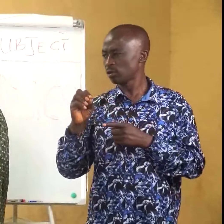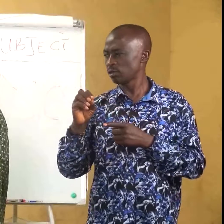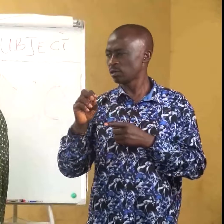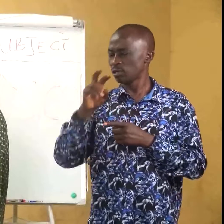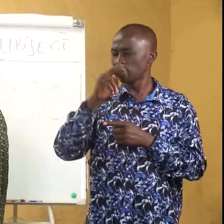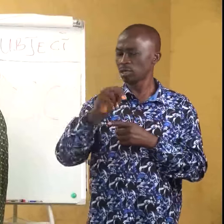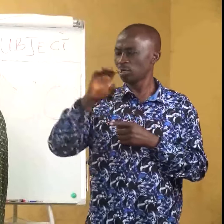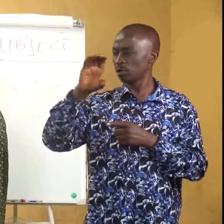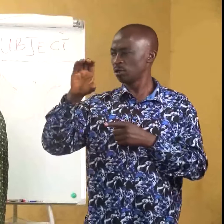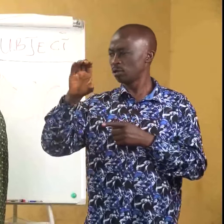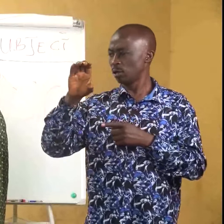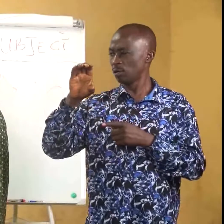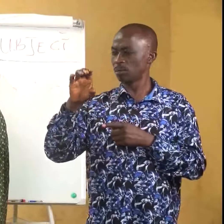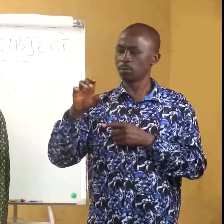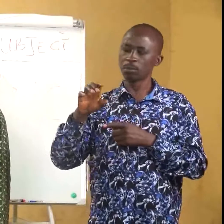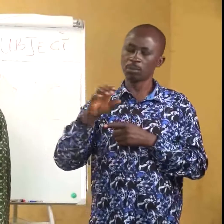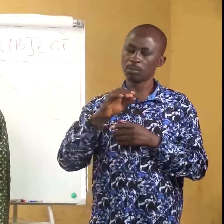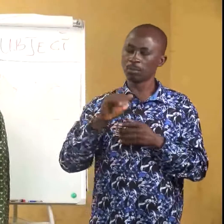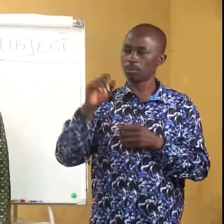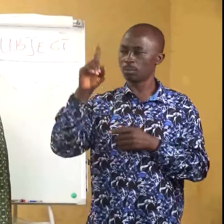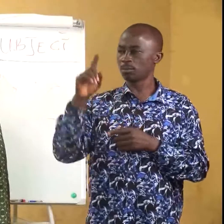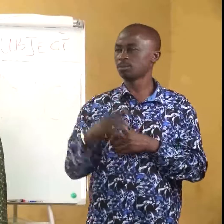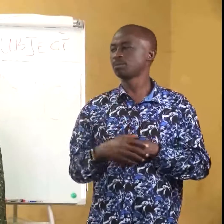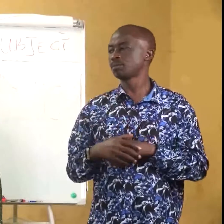720 Newton per coulomb.